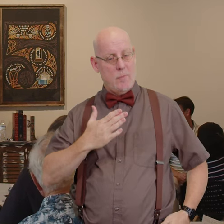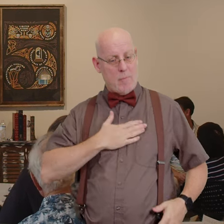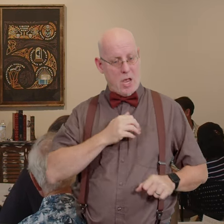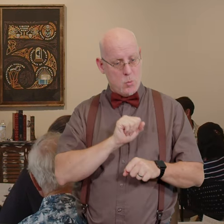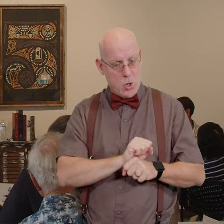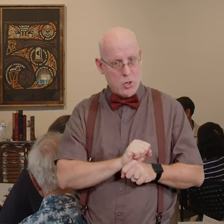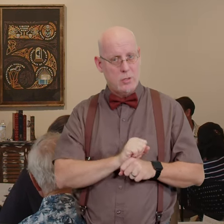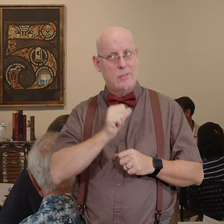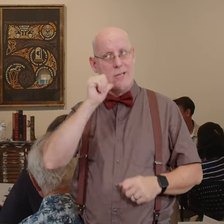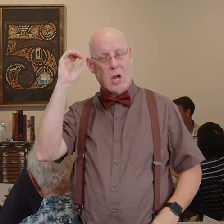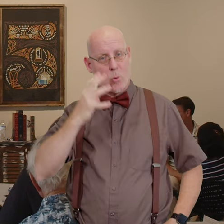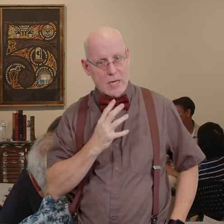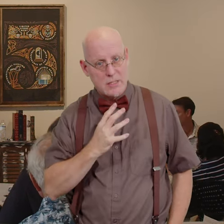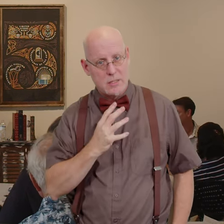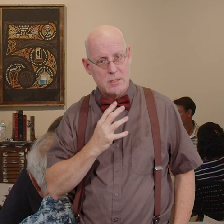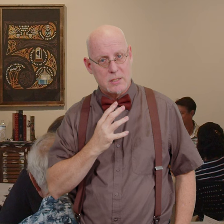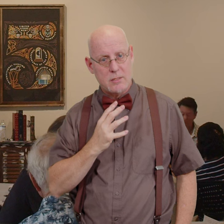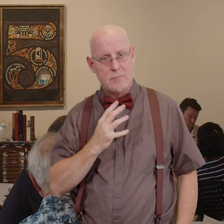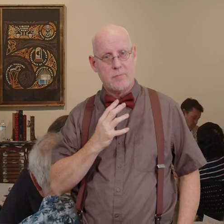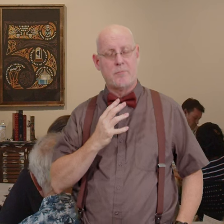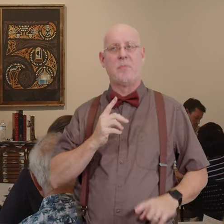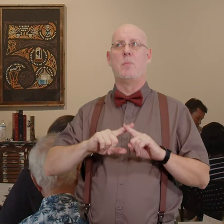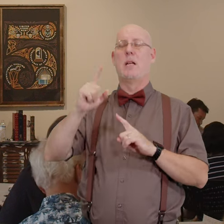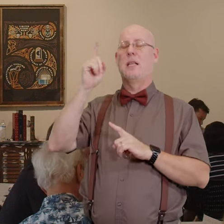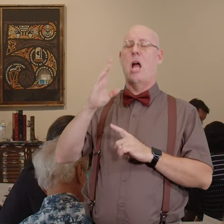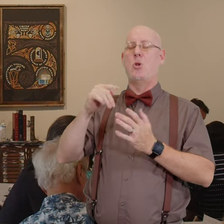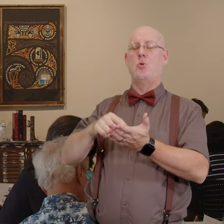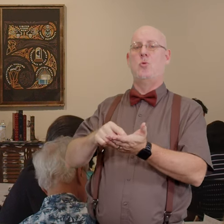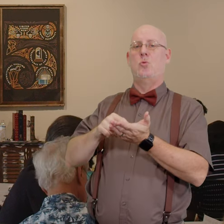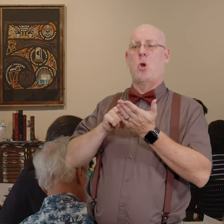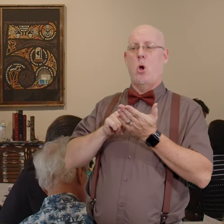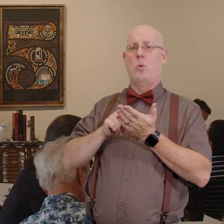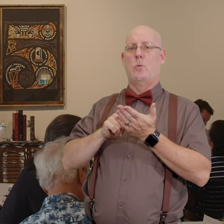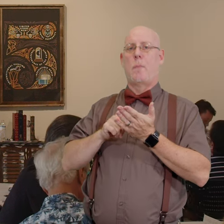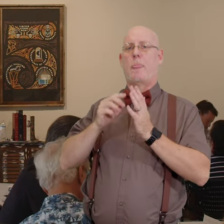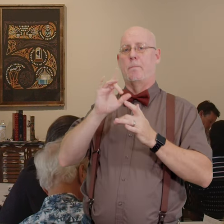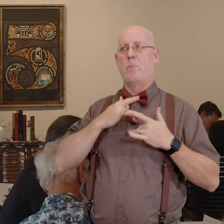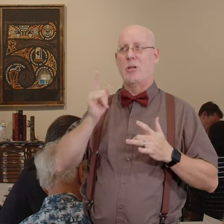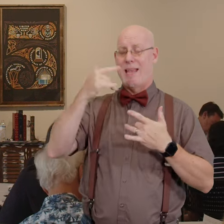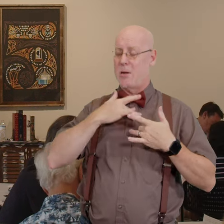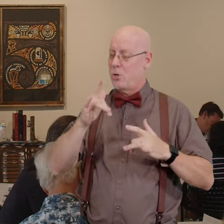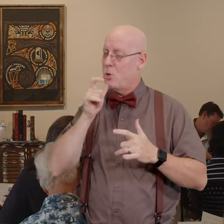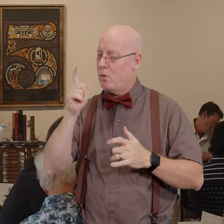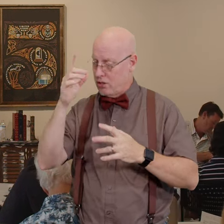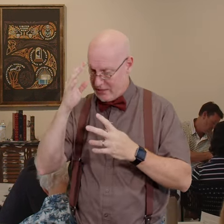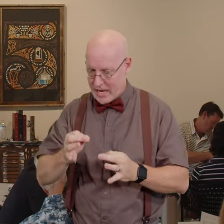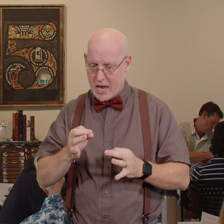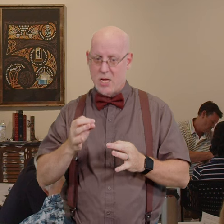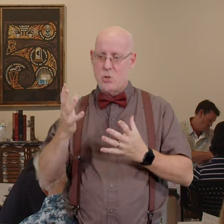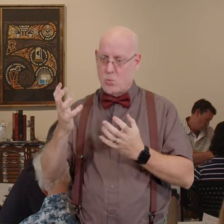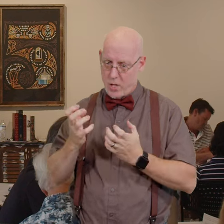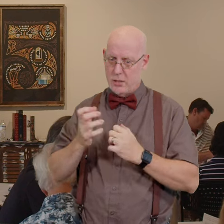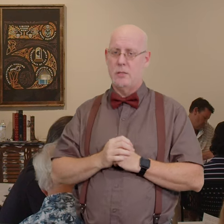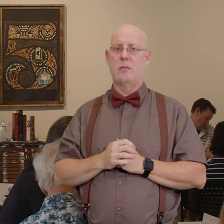by human exertion, it's not grace, but on God who shows mercy. He has mercy on whom he chooses